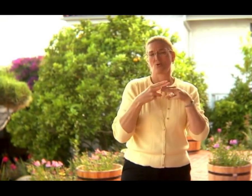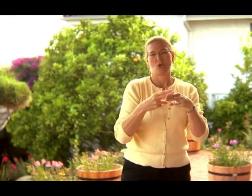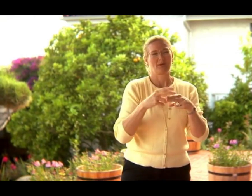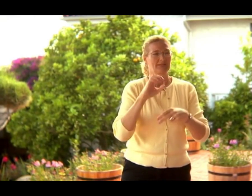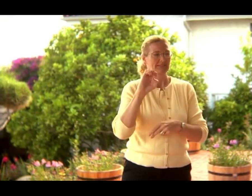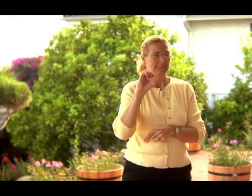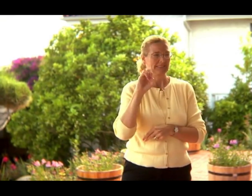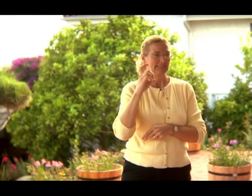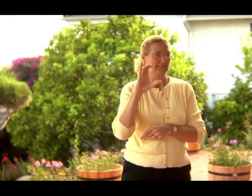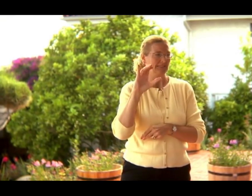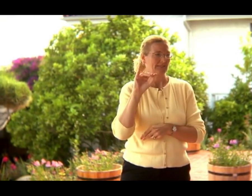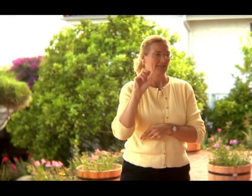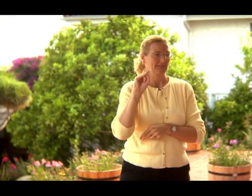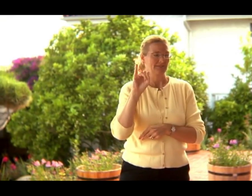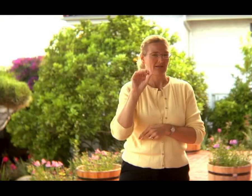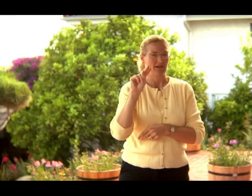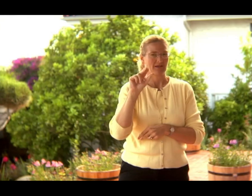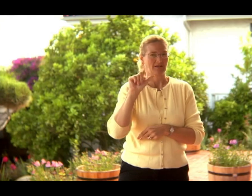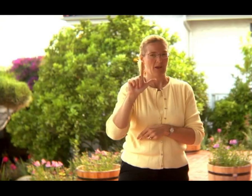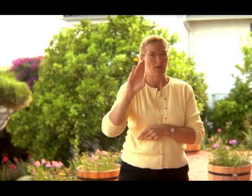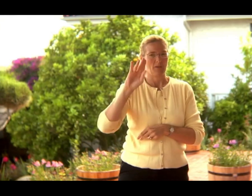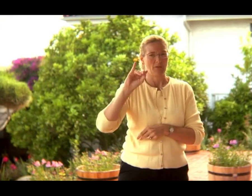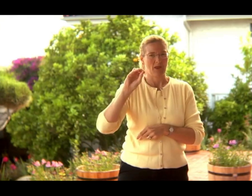This is known as an excisional biopsy.